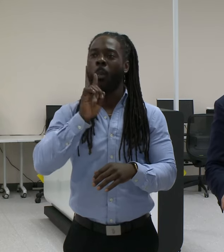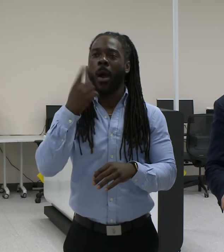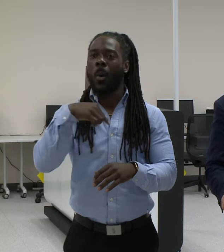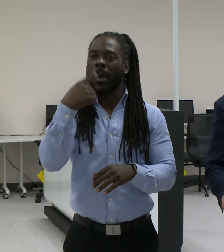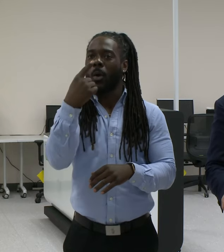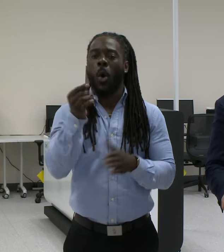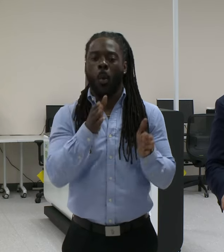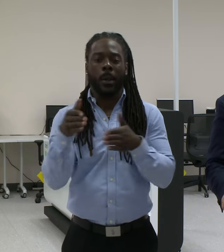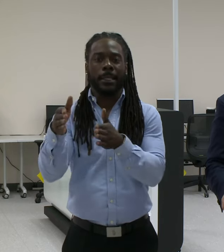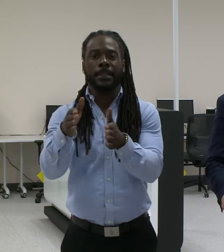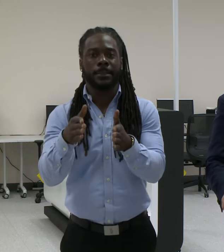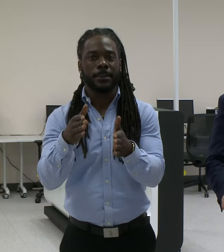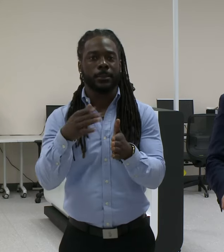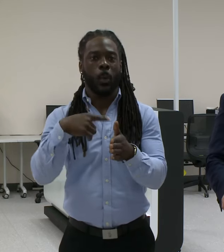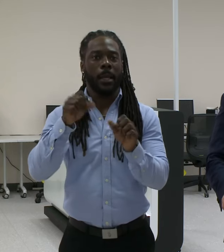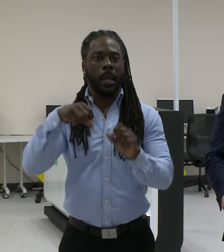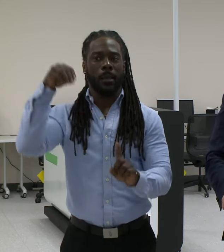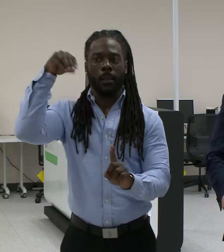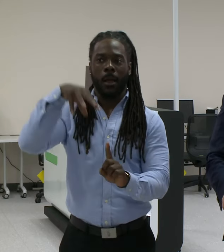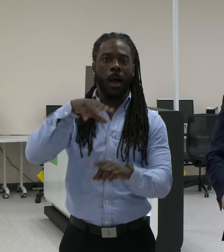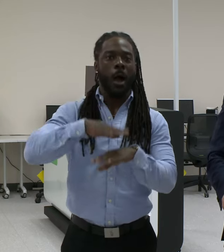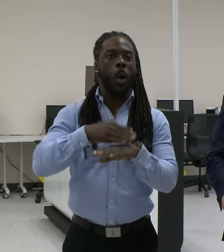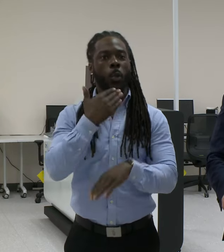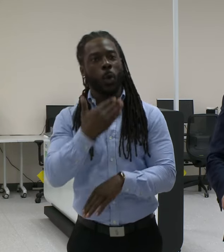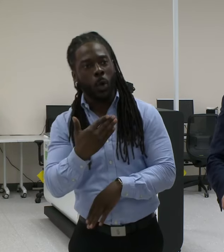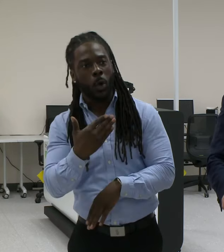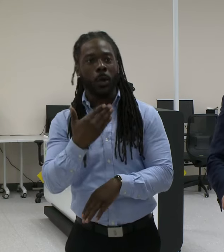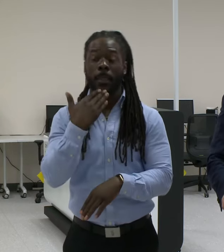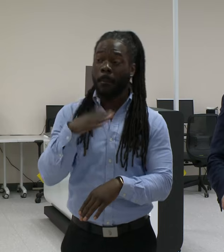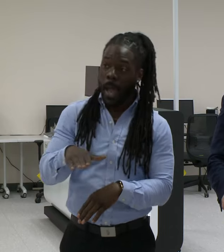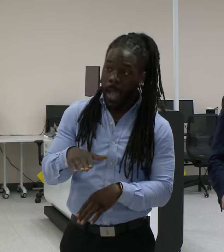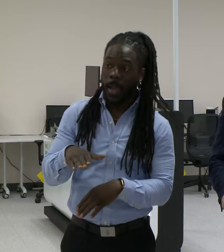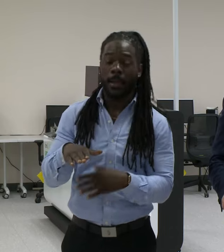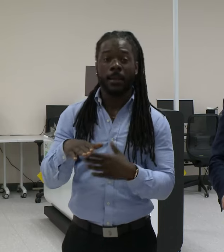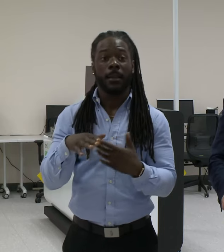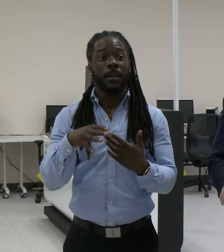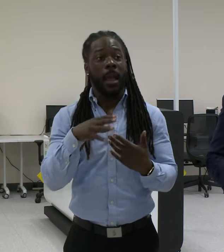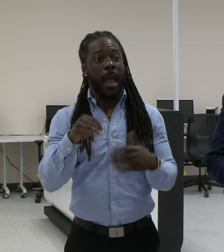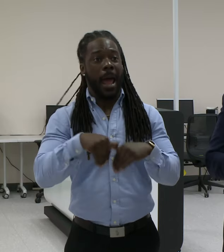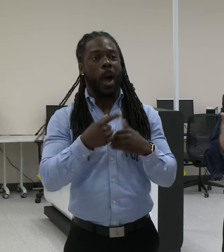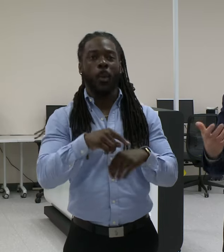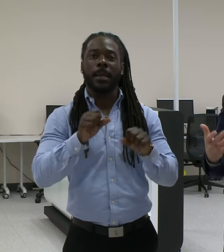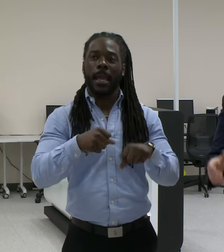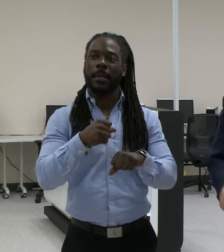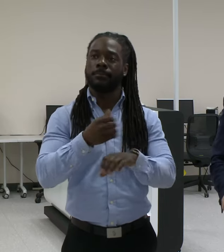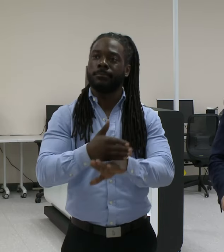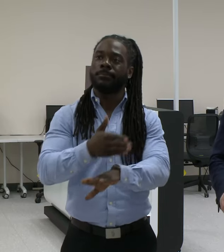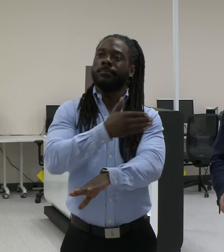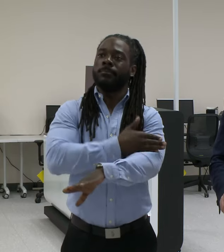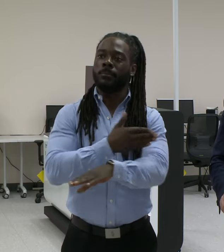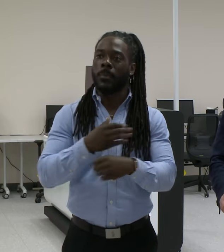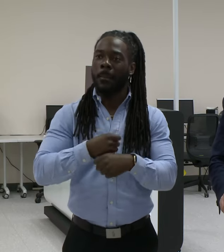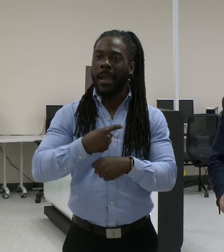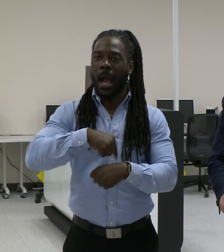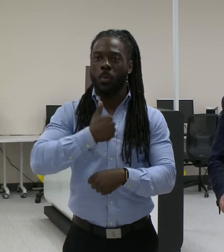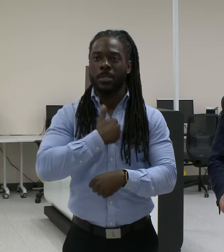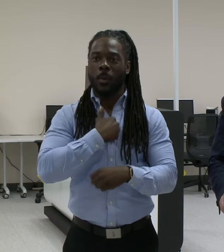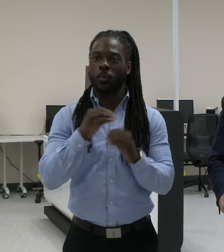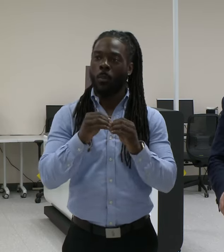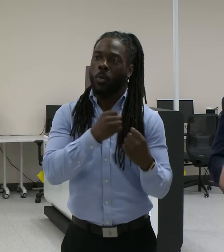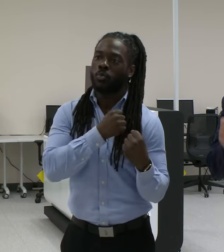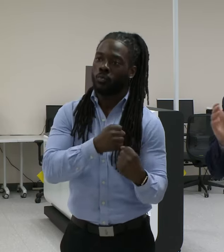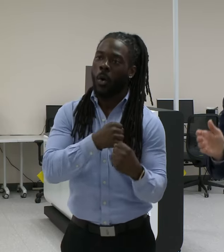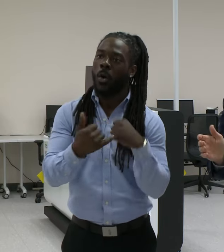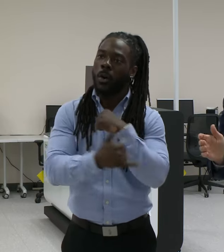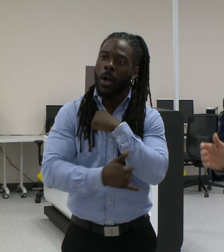a light on the good of the past, the bad of the past, and how we can make ourselves an even stronger